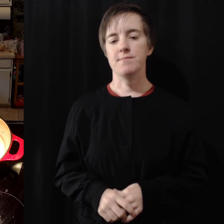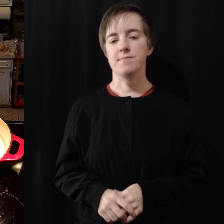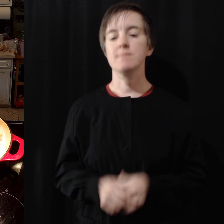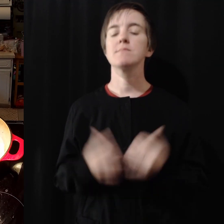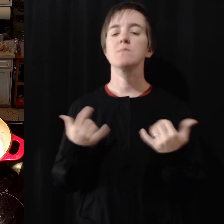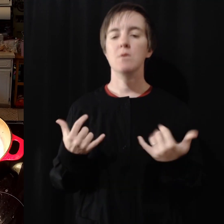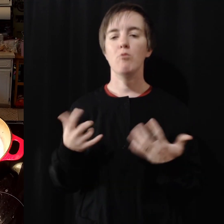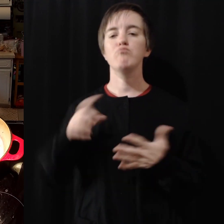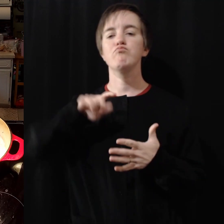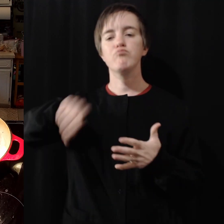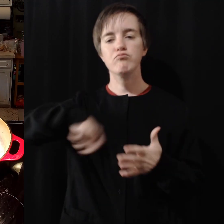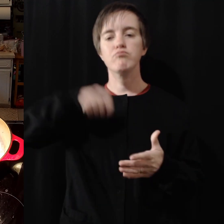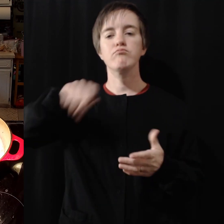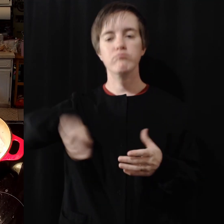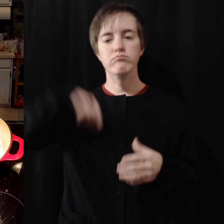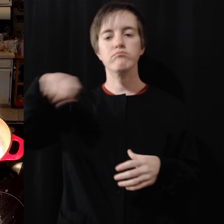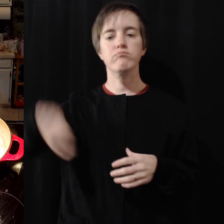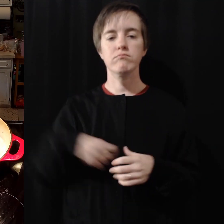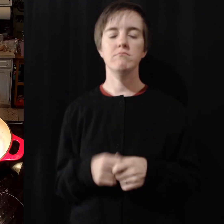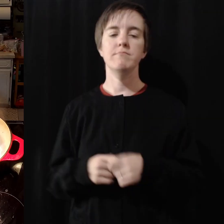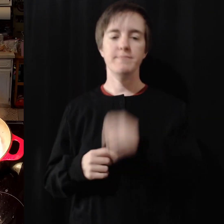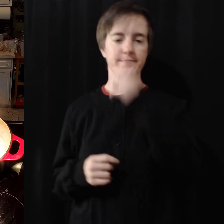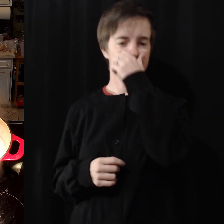So then we're mixing that in.